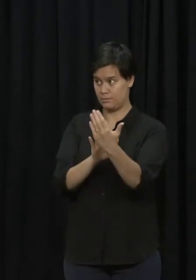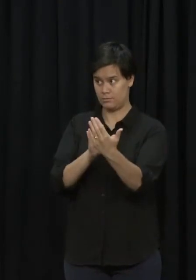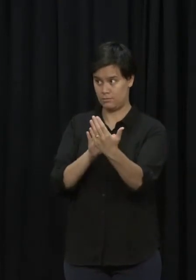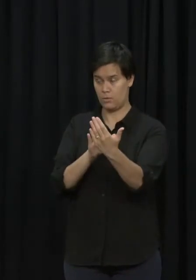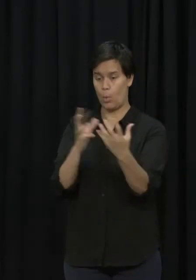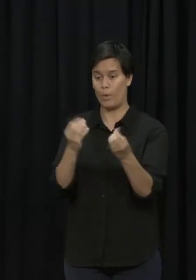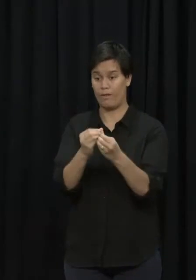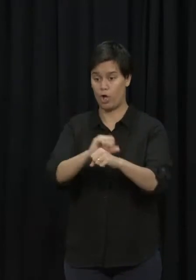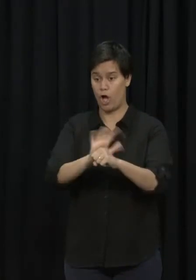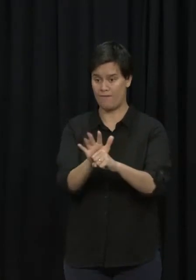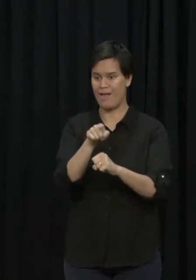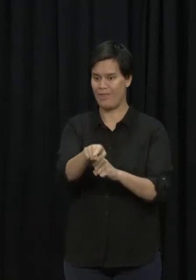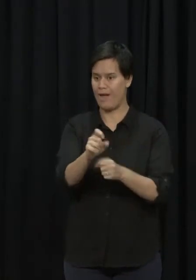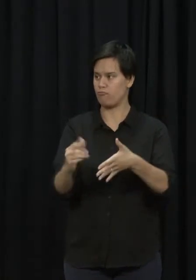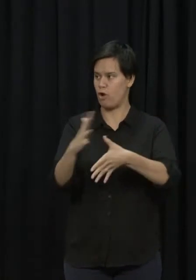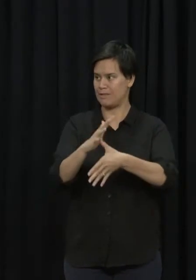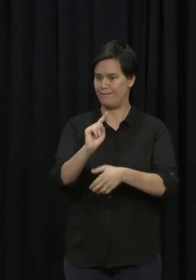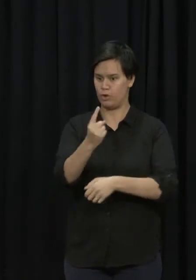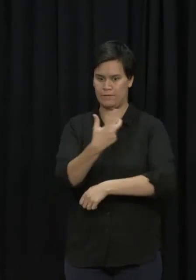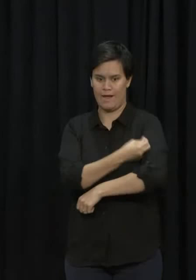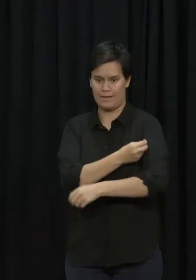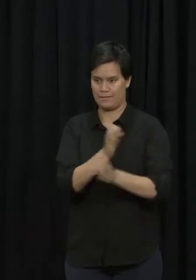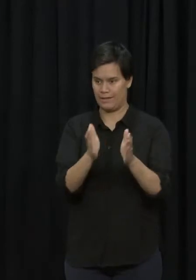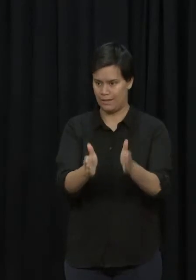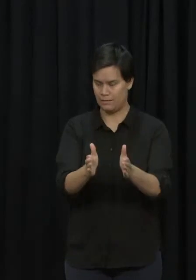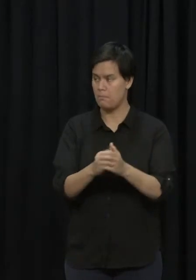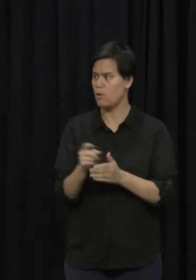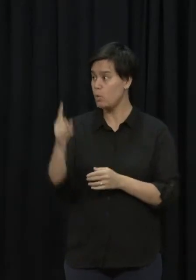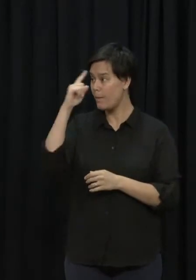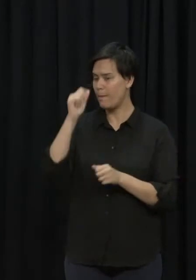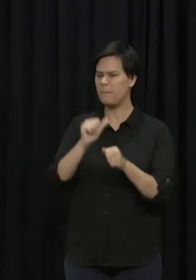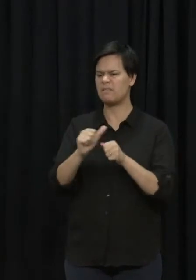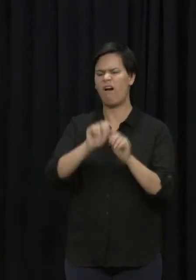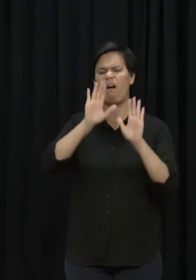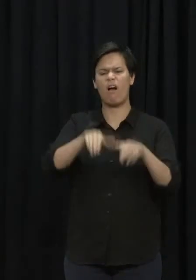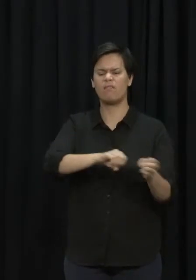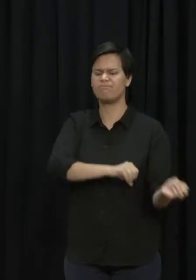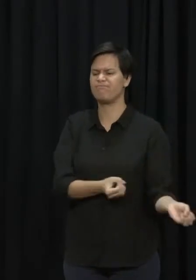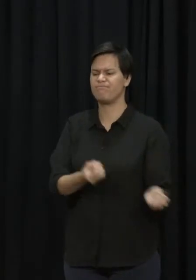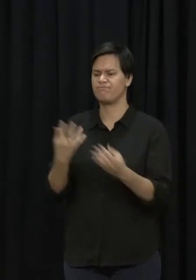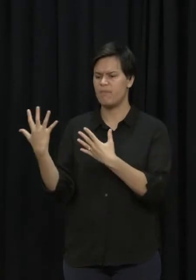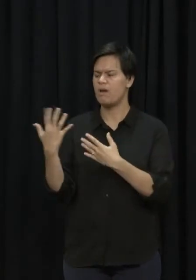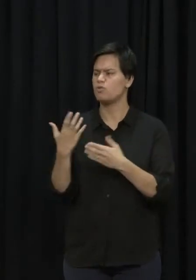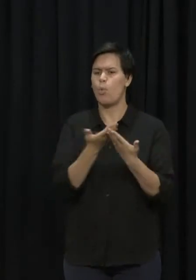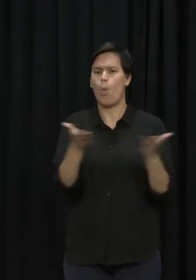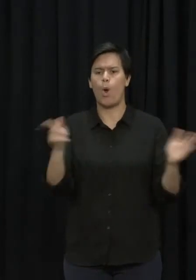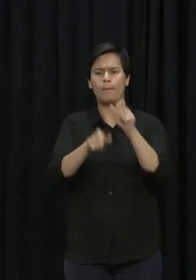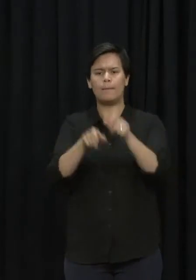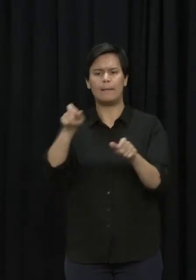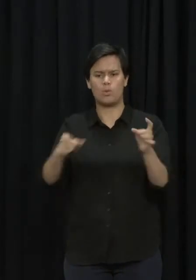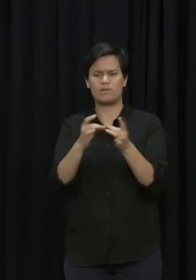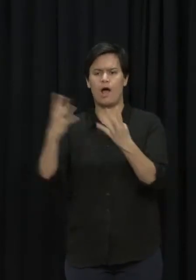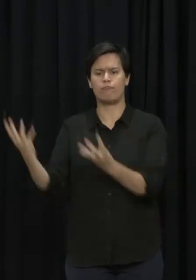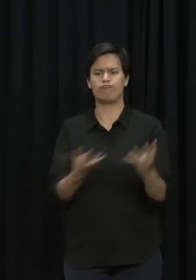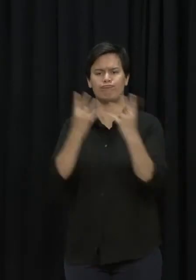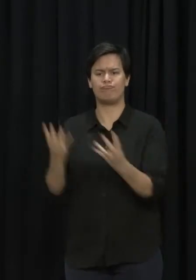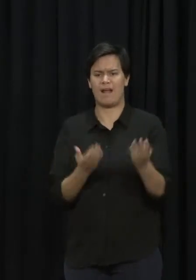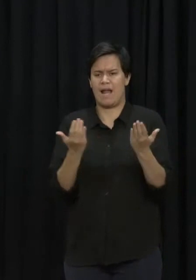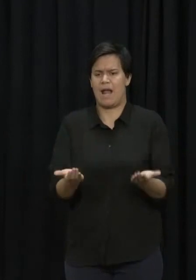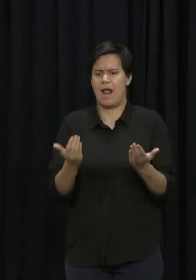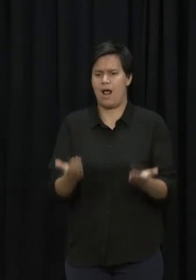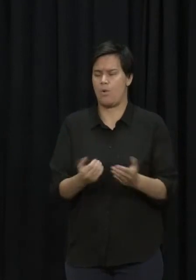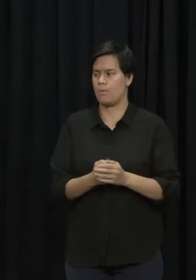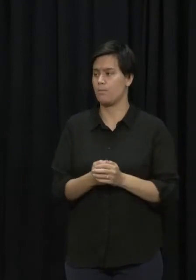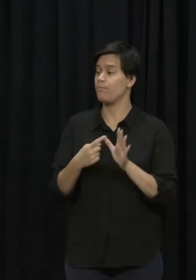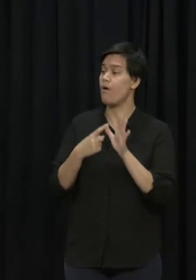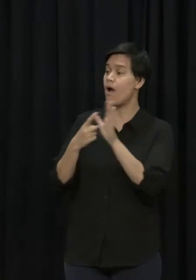a really good question. I mean, what we've prioritised is making sure that we do still go to those high-risk areas because